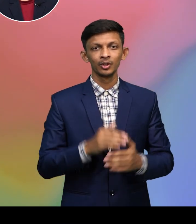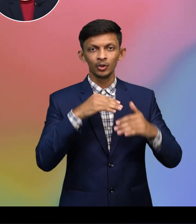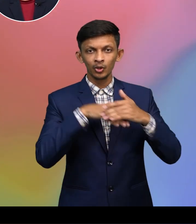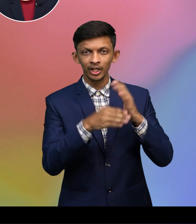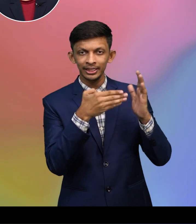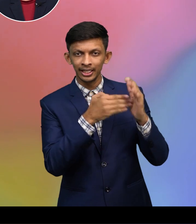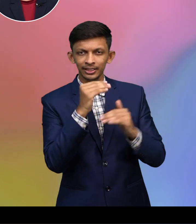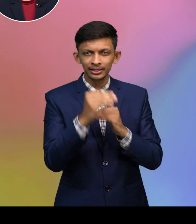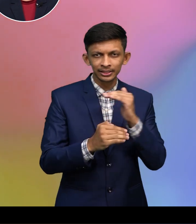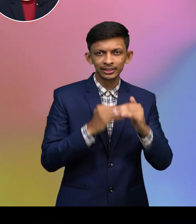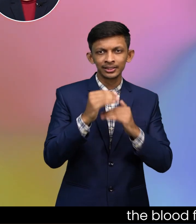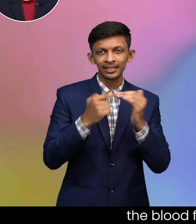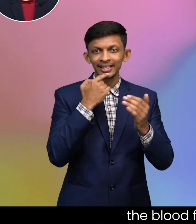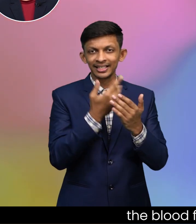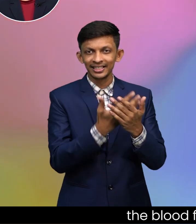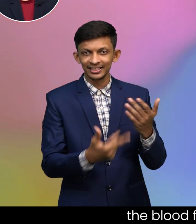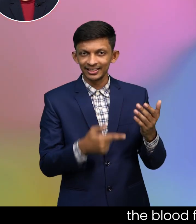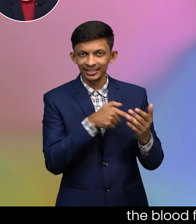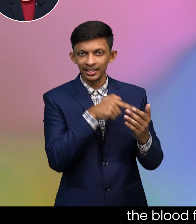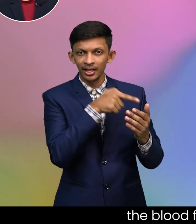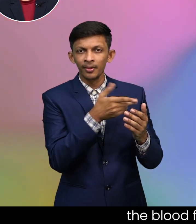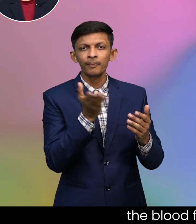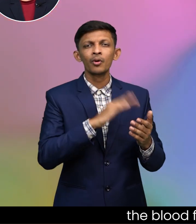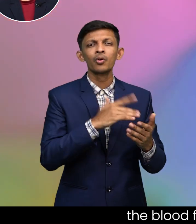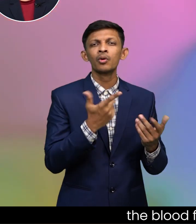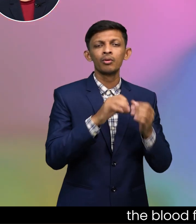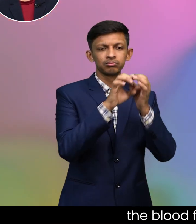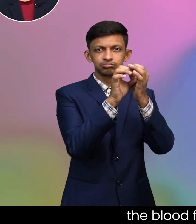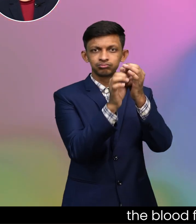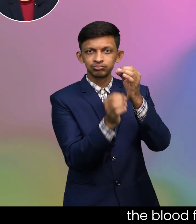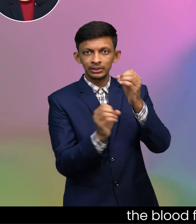tubular reabsorption,